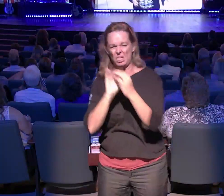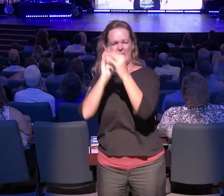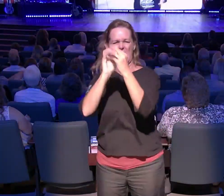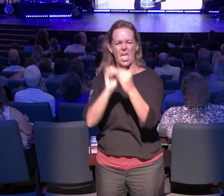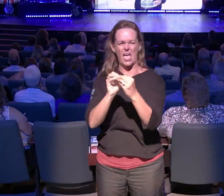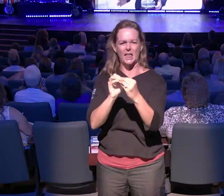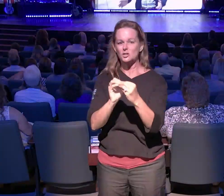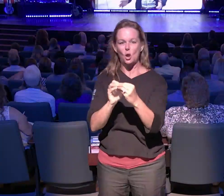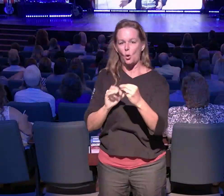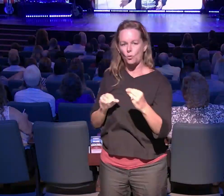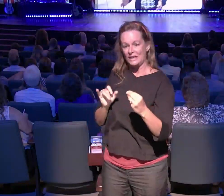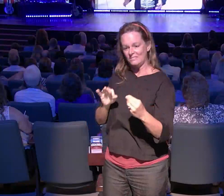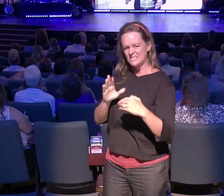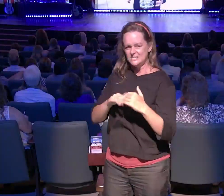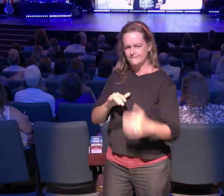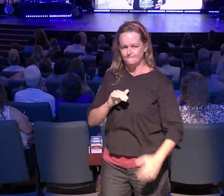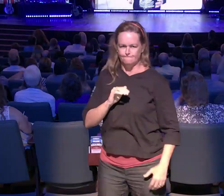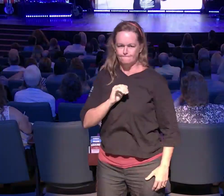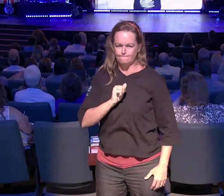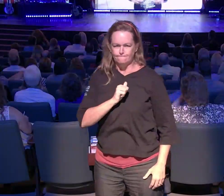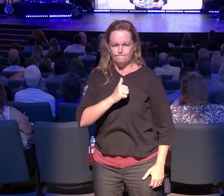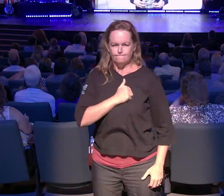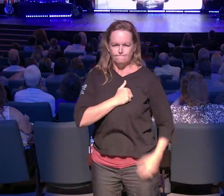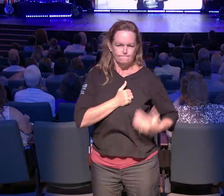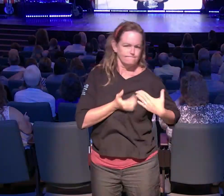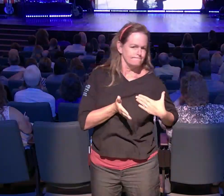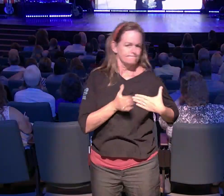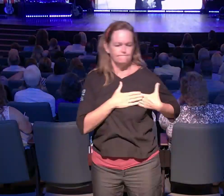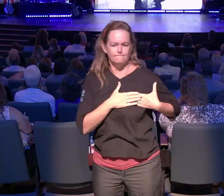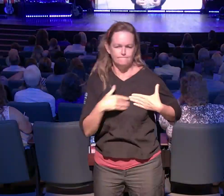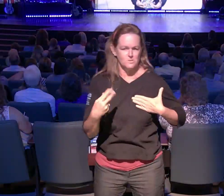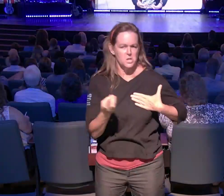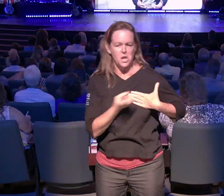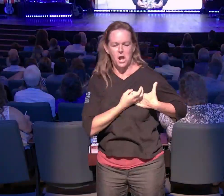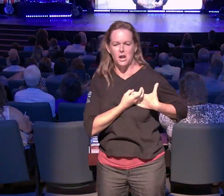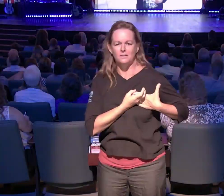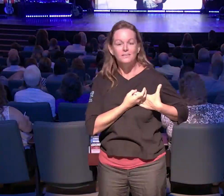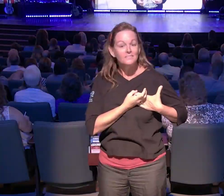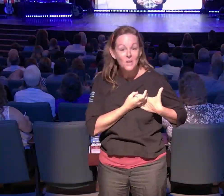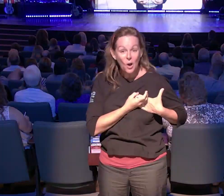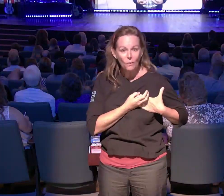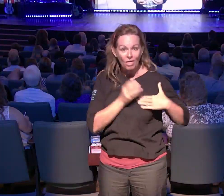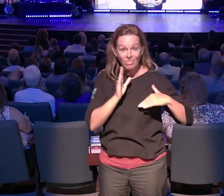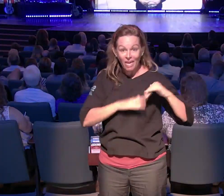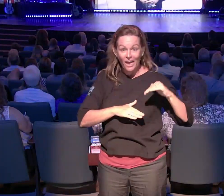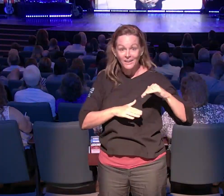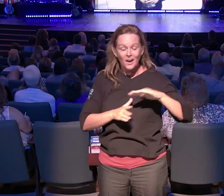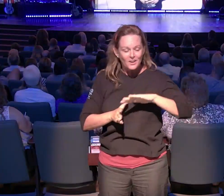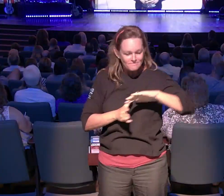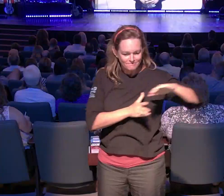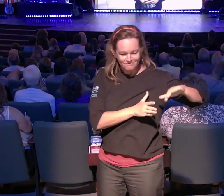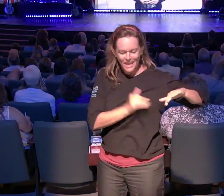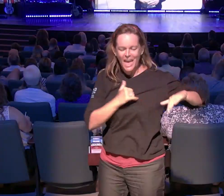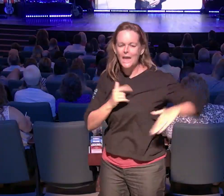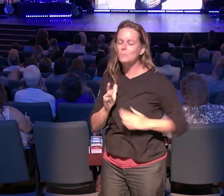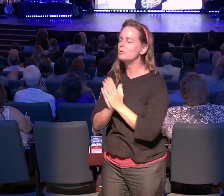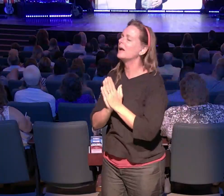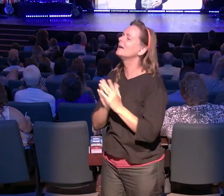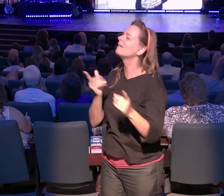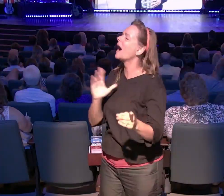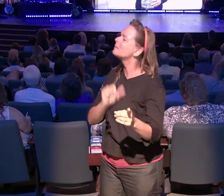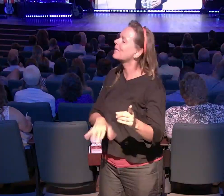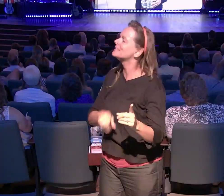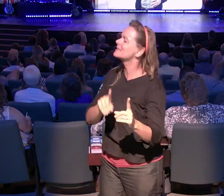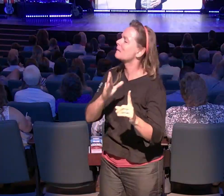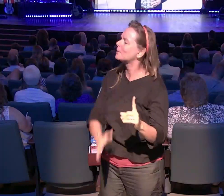because peacemakers pray. And when it comes to our country and the peace that we want in our nation, it starts with praying for our leaders, whether we